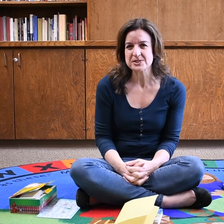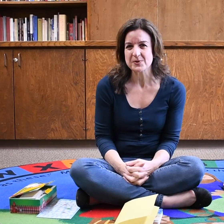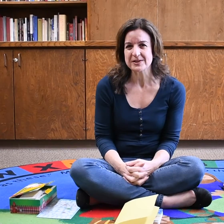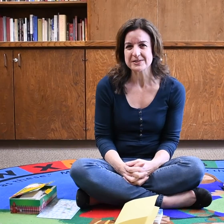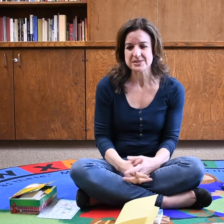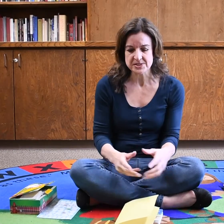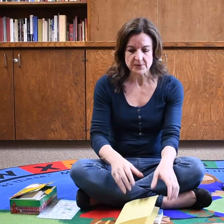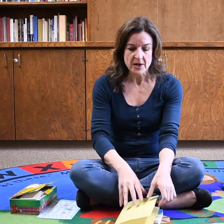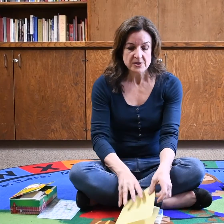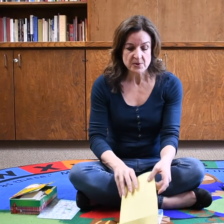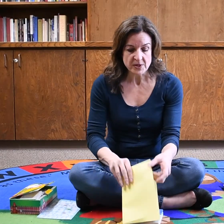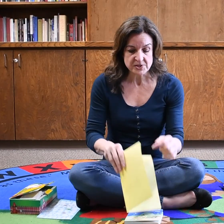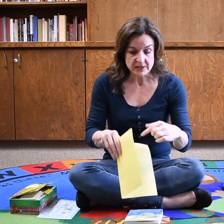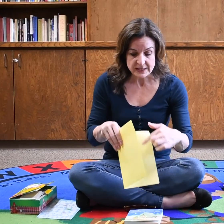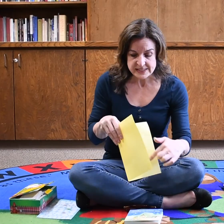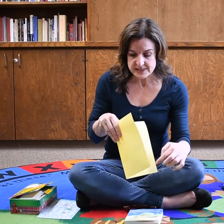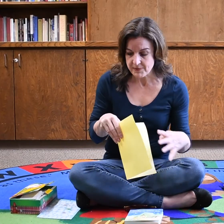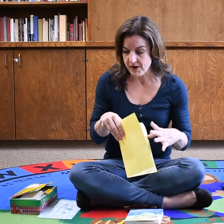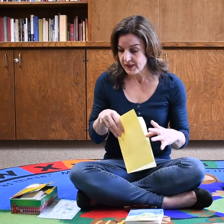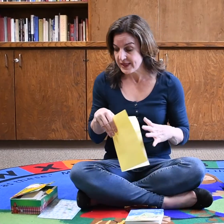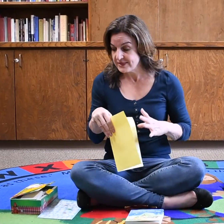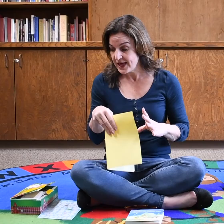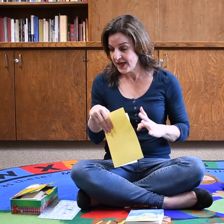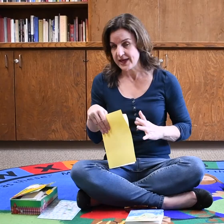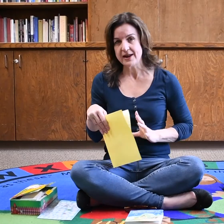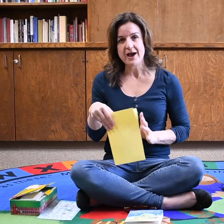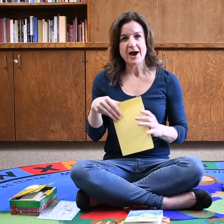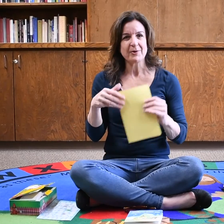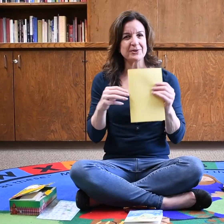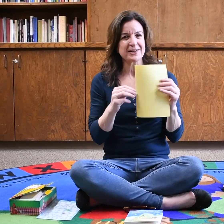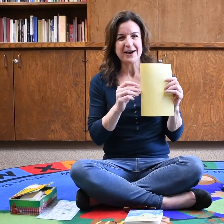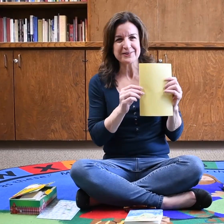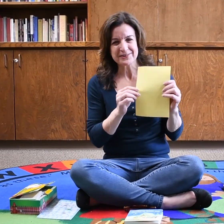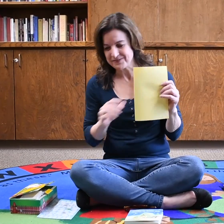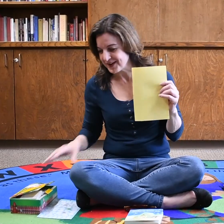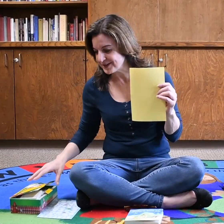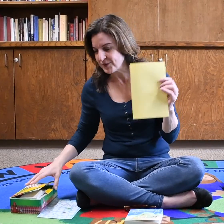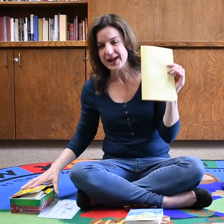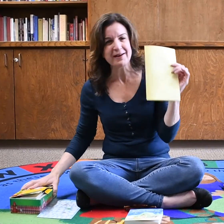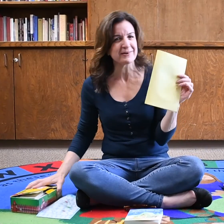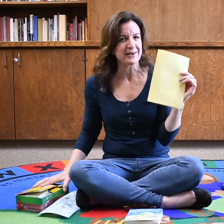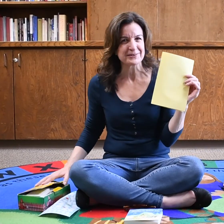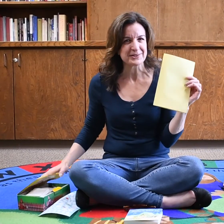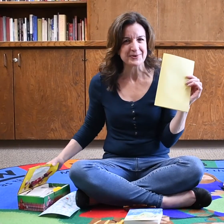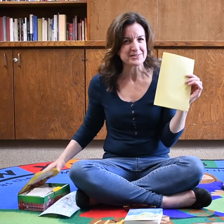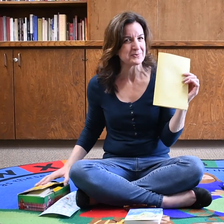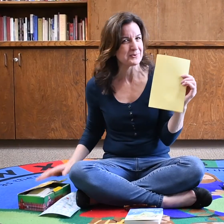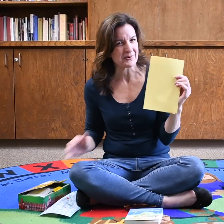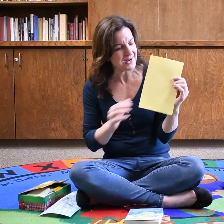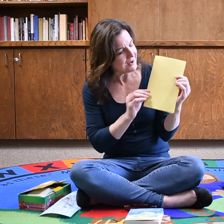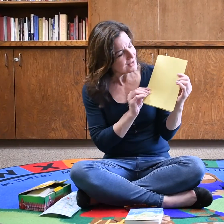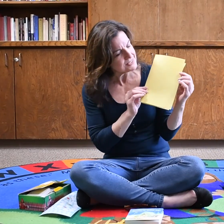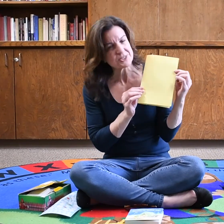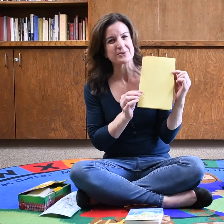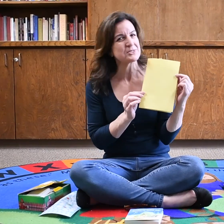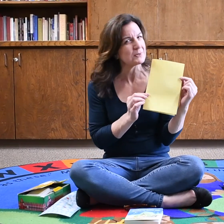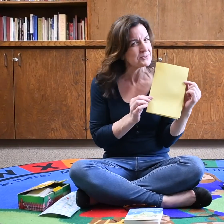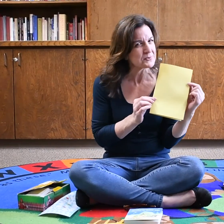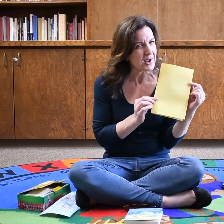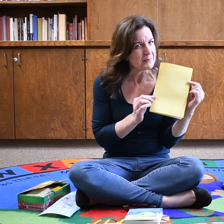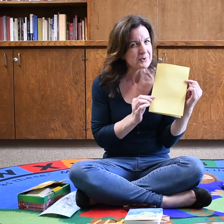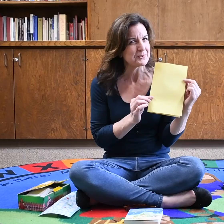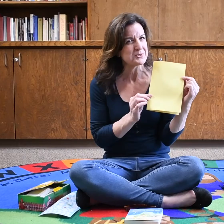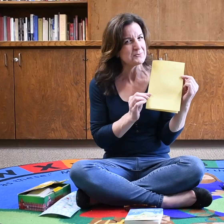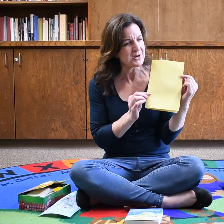what Jesus wanted us to do. So I want you to list them all, and then I want you to color the front whatever color you want to, with crayons. You can